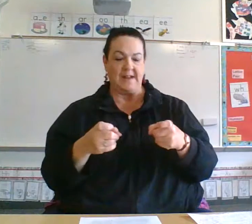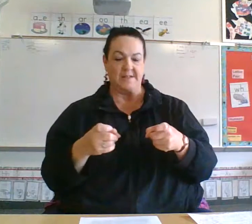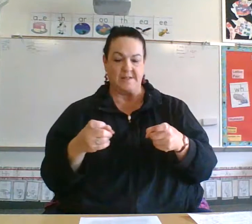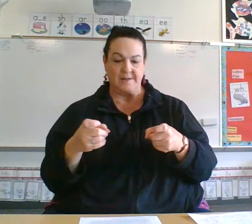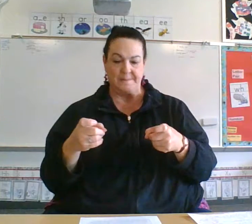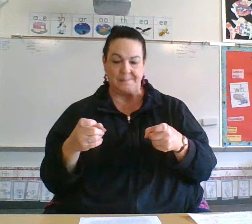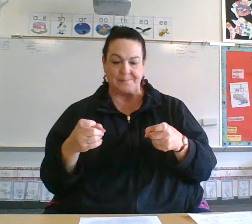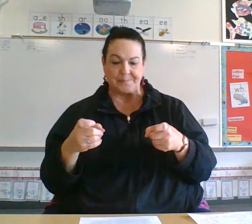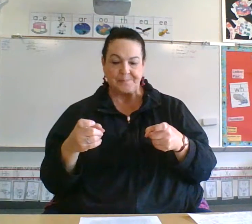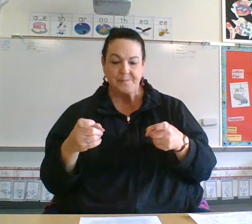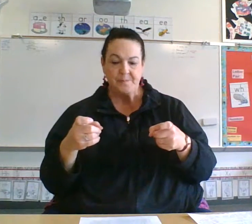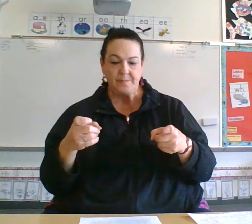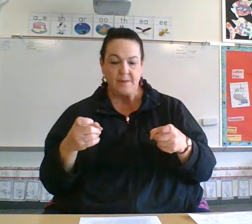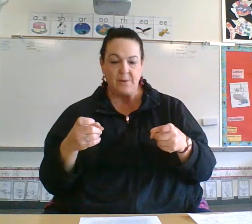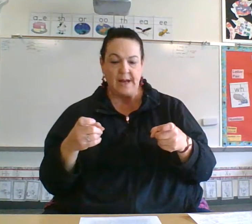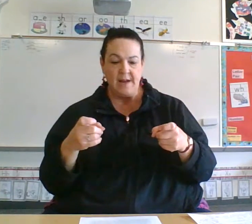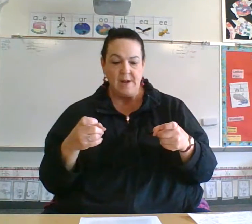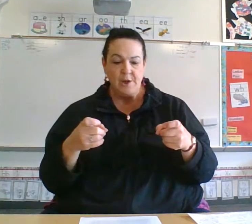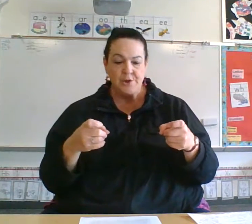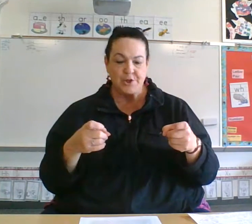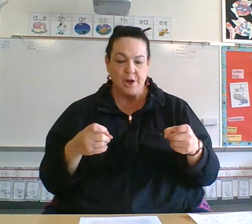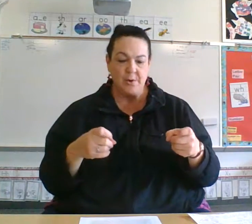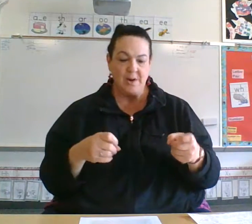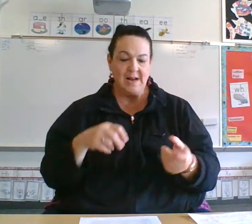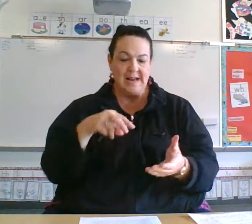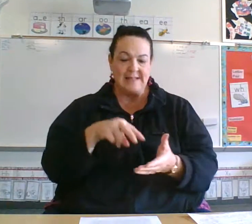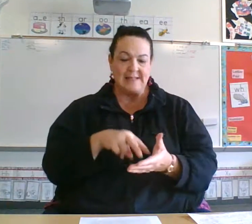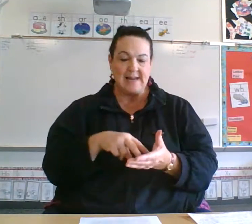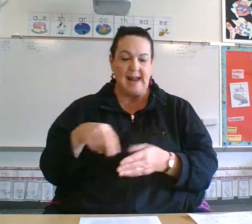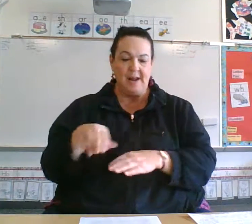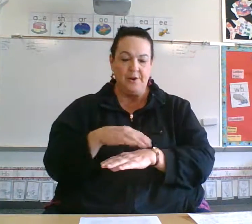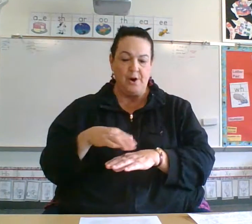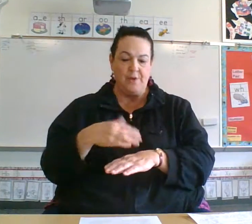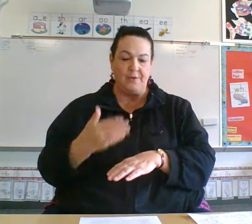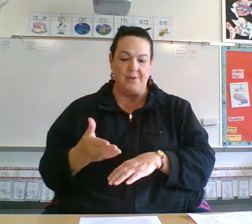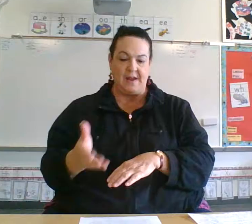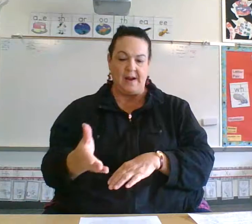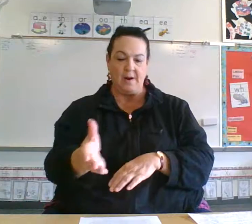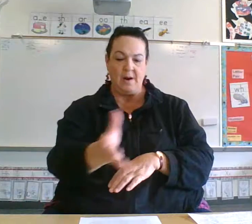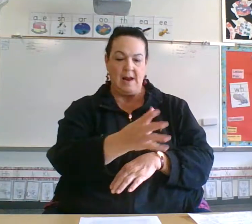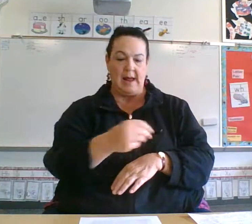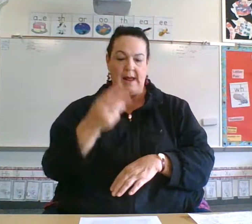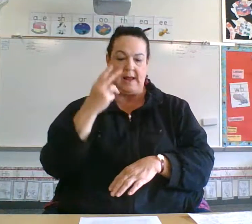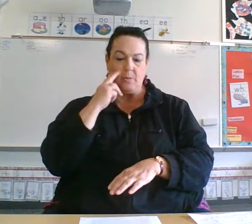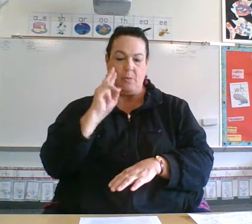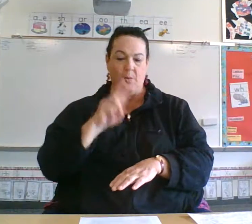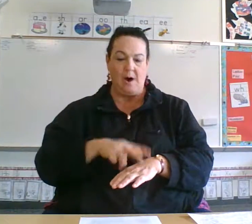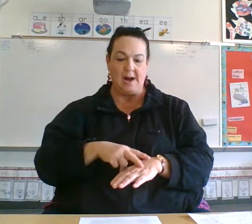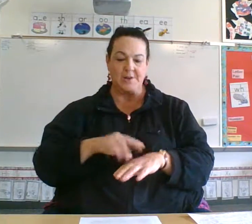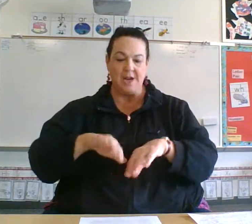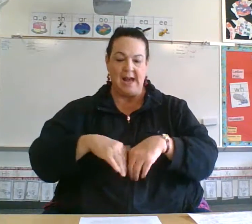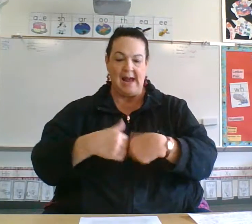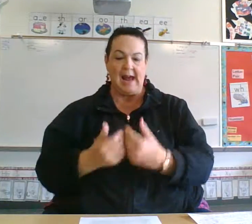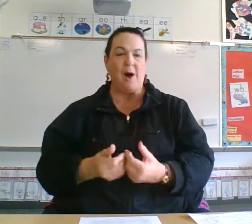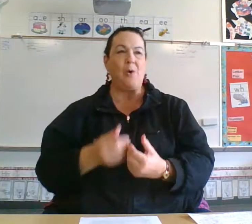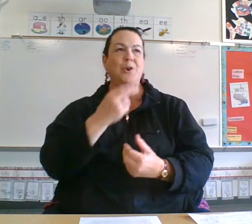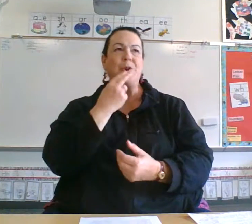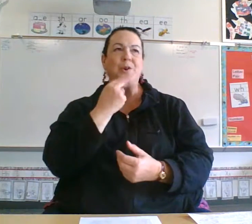Fast. Okay, so stand over there and watch how